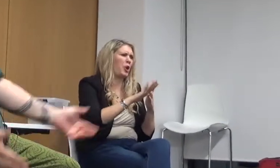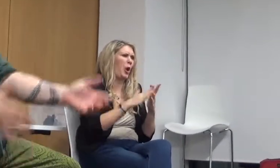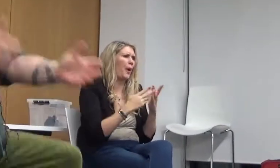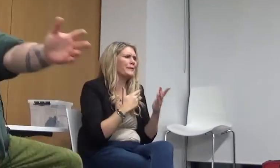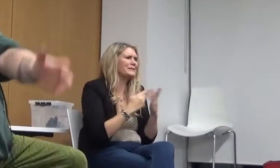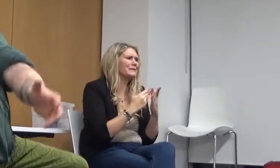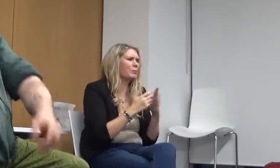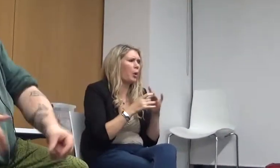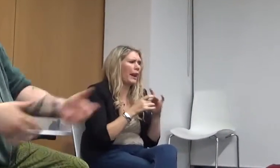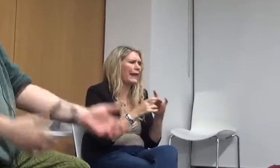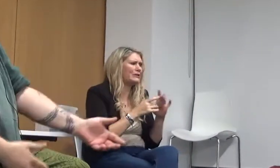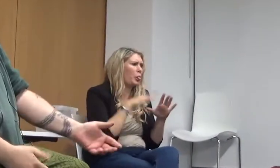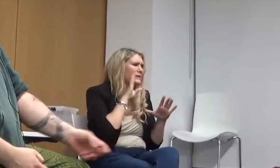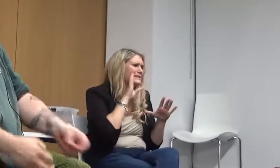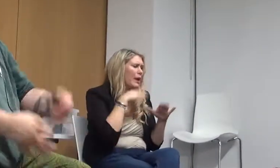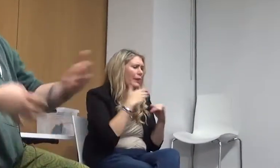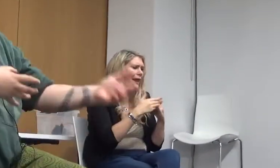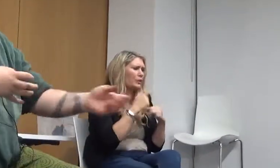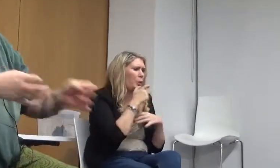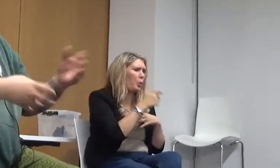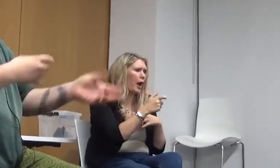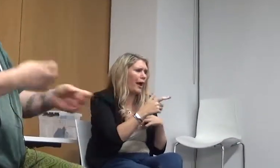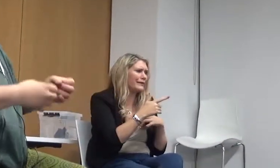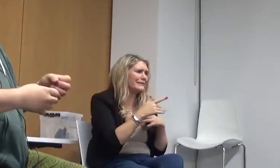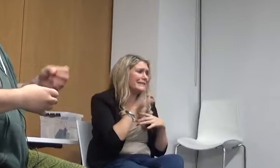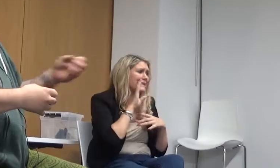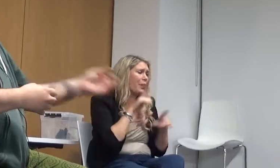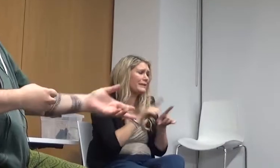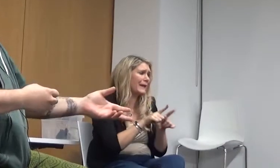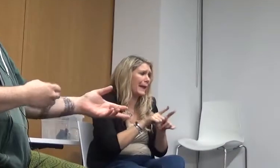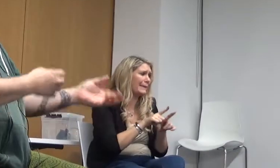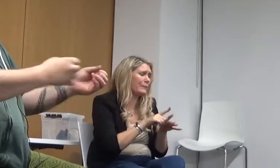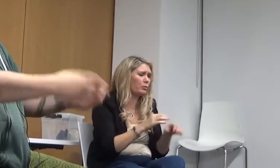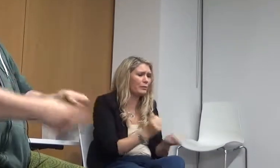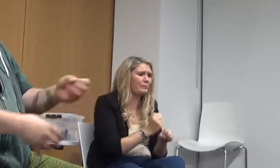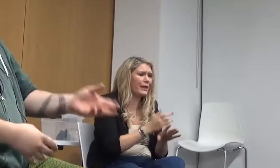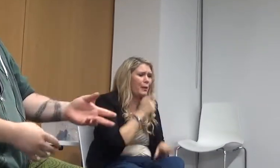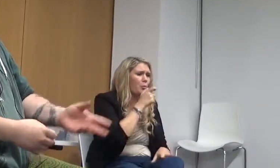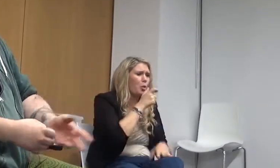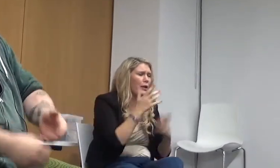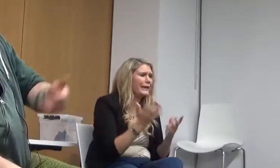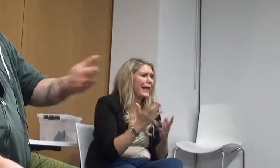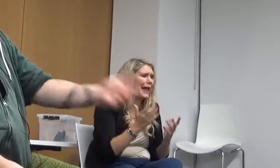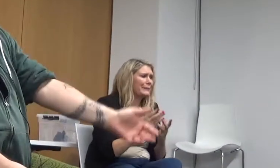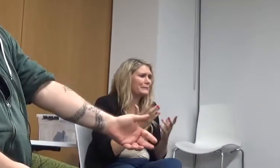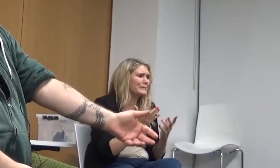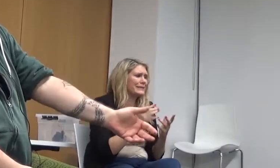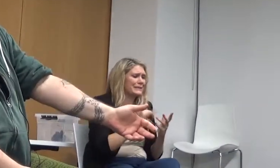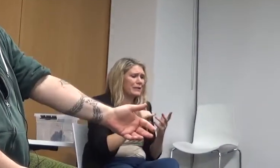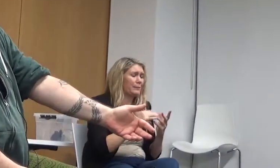So we didn't even have the word poem, we did rhymes. We just made up little tiny word games and rhymes and things. And sometimes